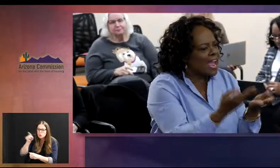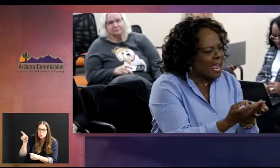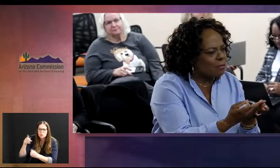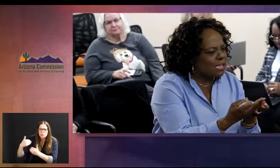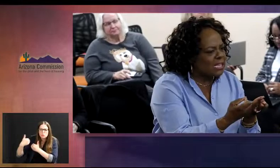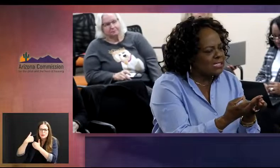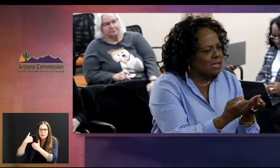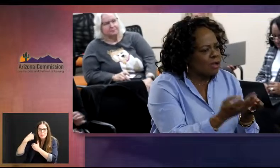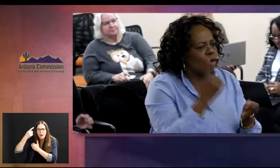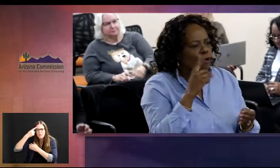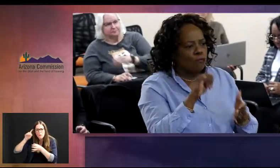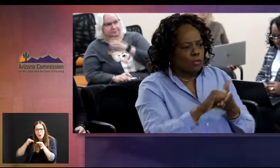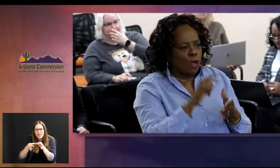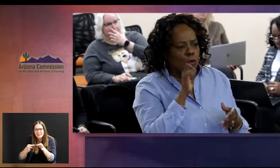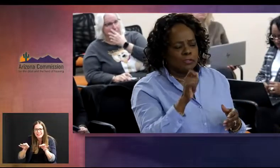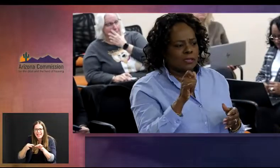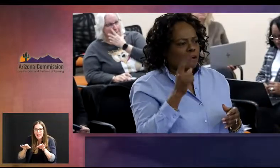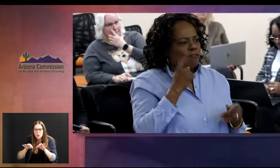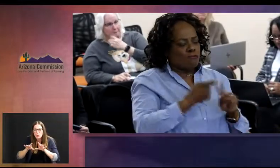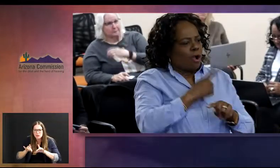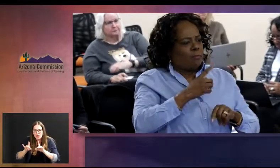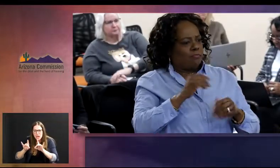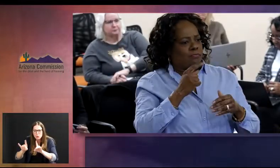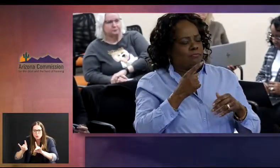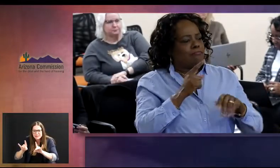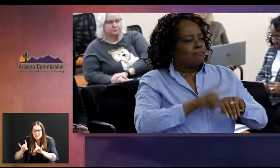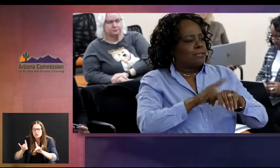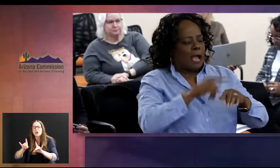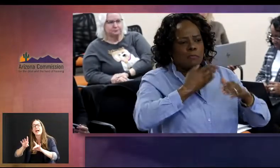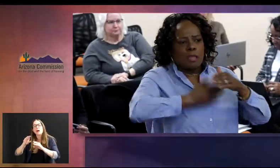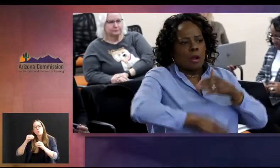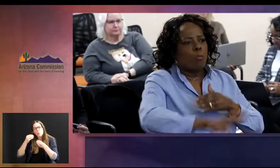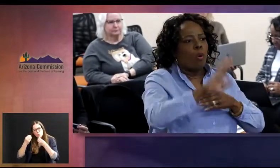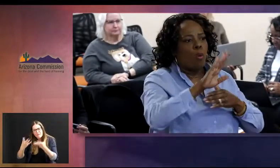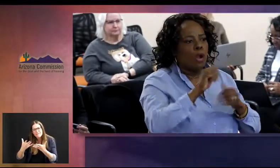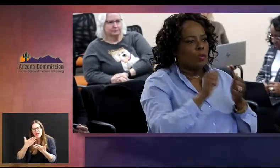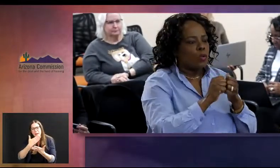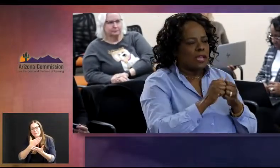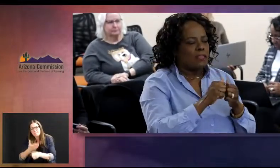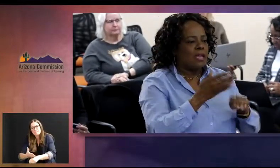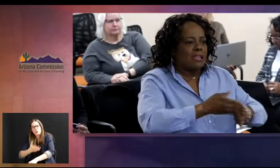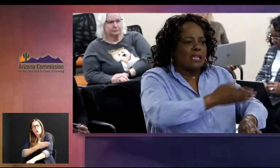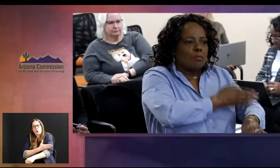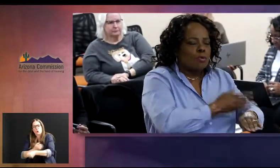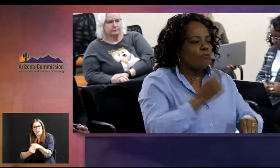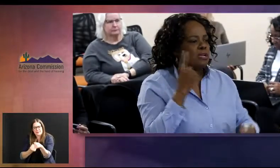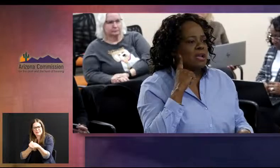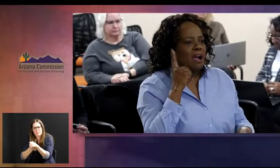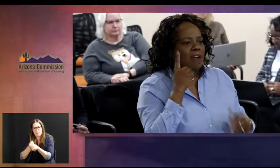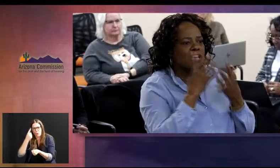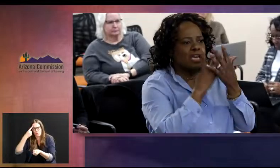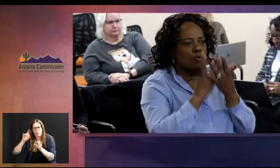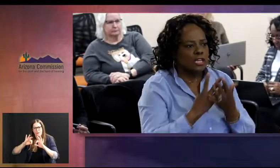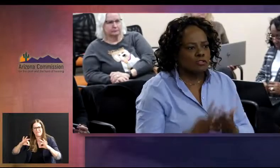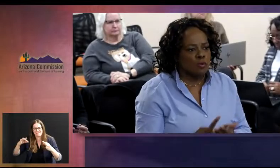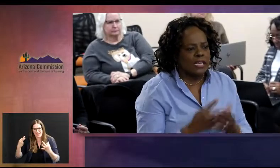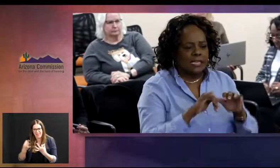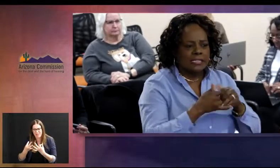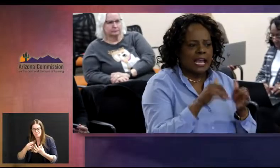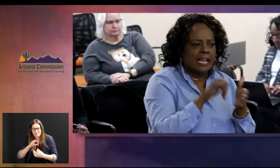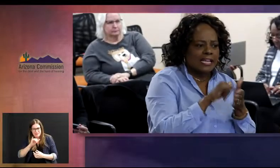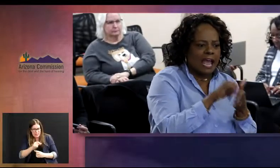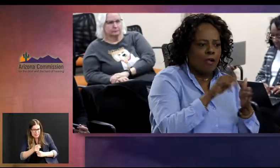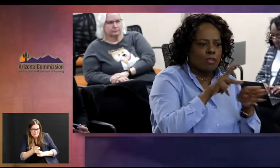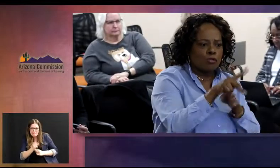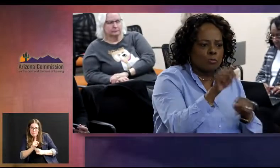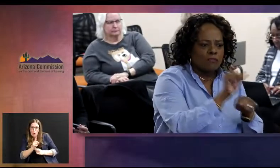to better support families for those who, from the moment those little kiddos are born and they